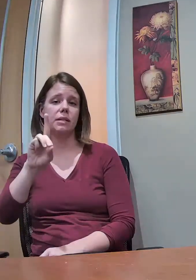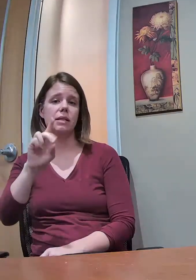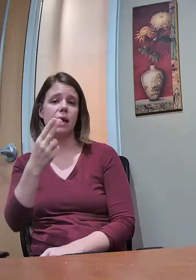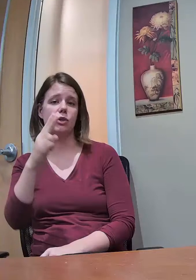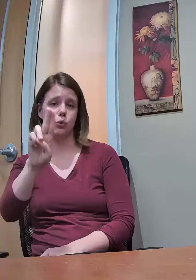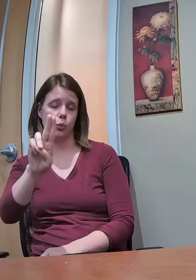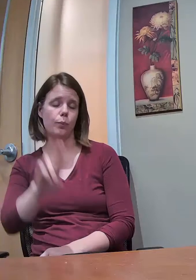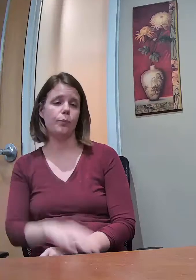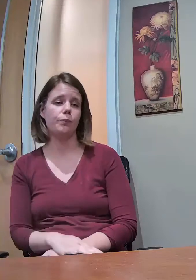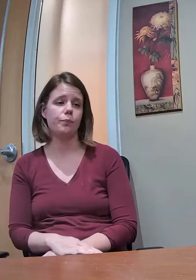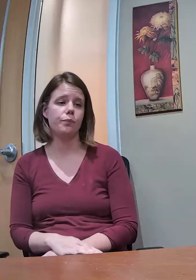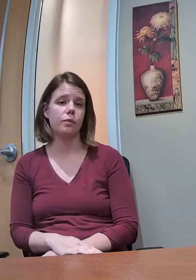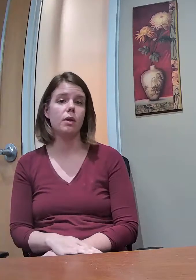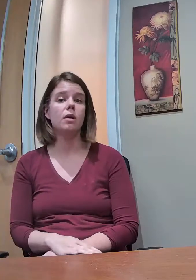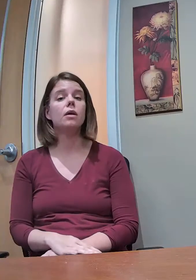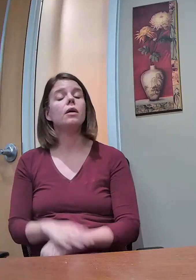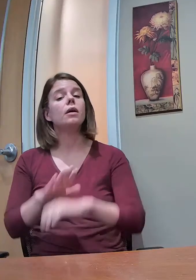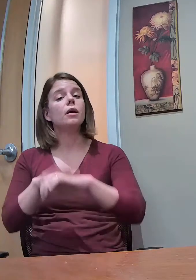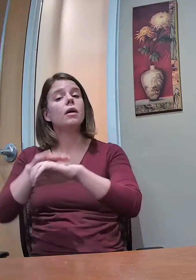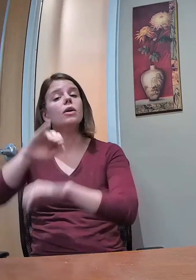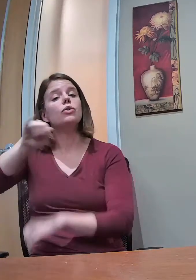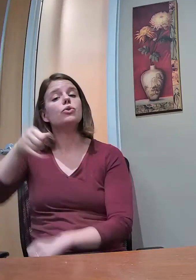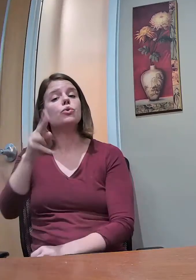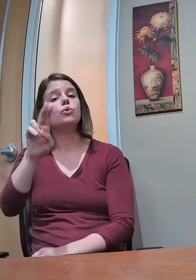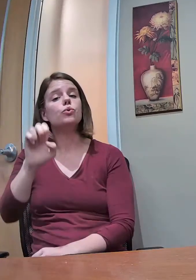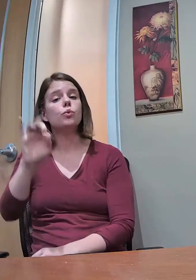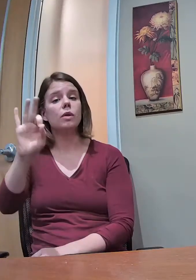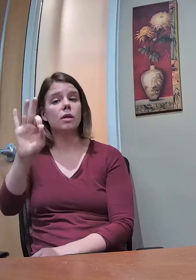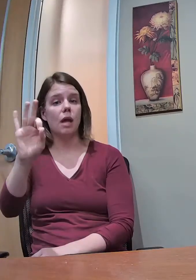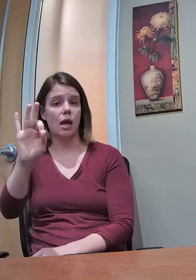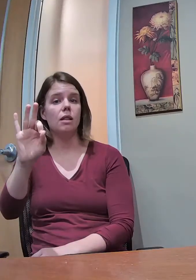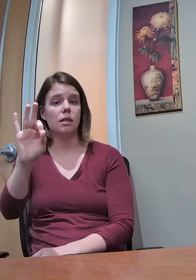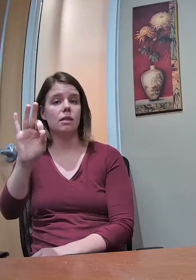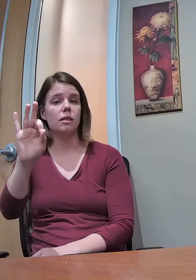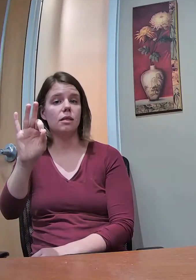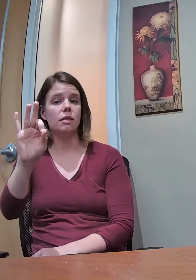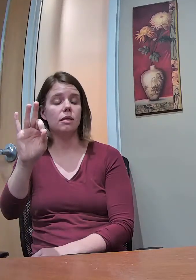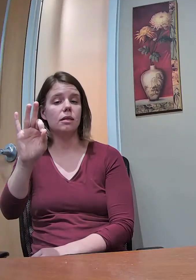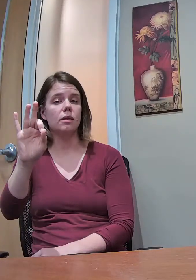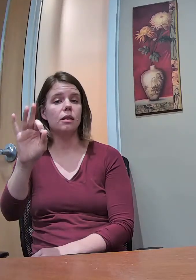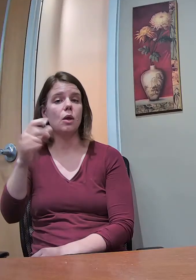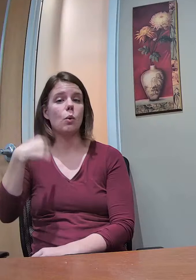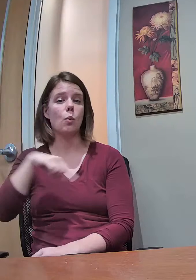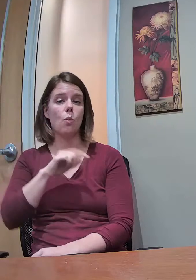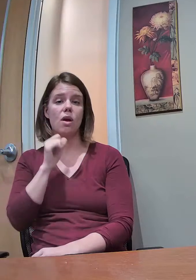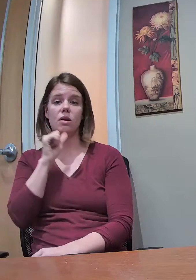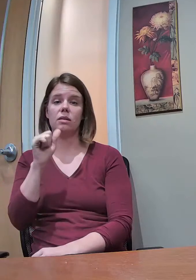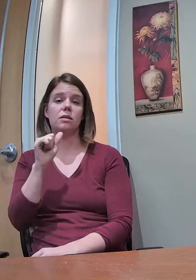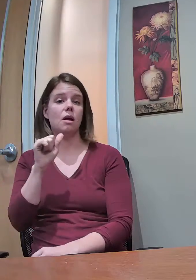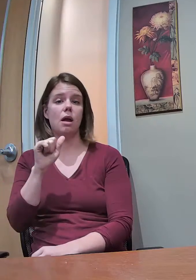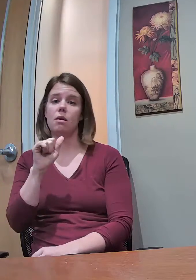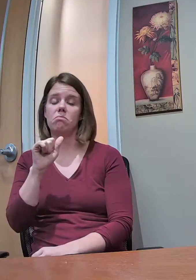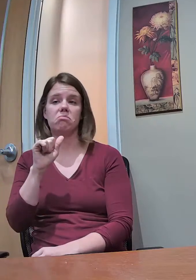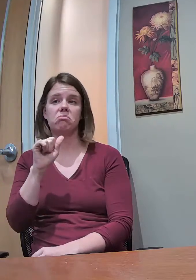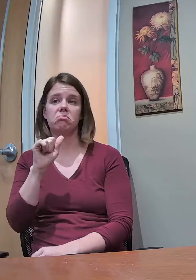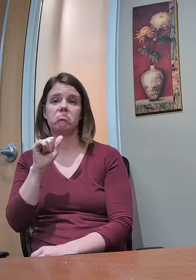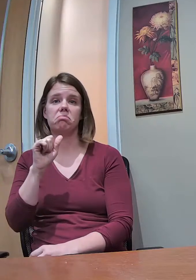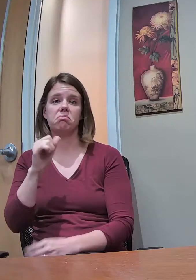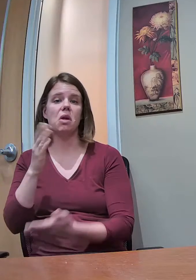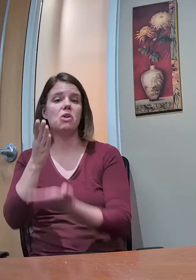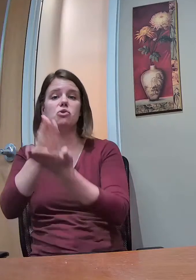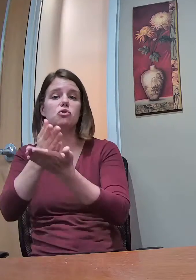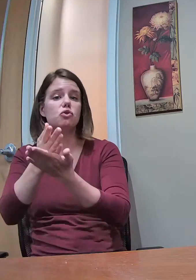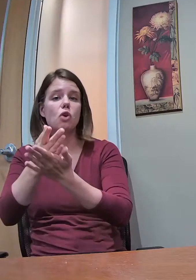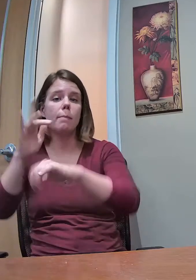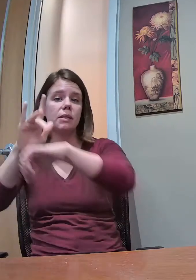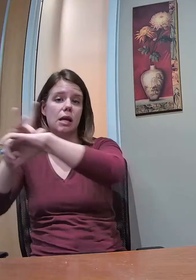Effective June the 9th, BRHD will not restrict physical touch, for example, holding hands